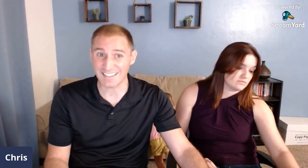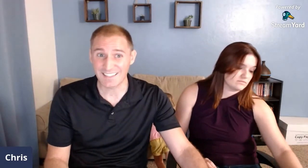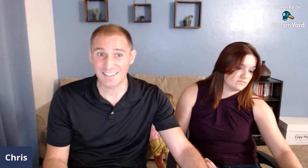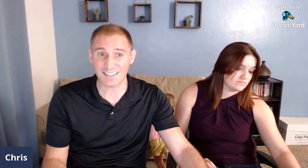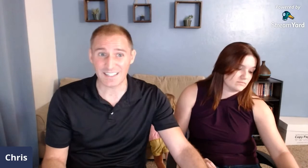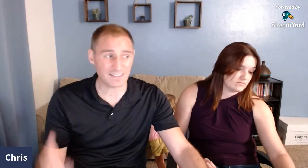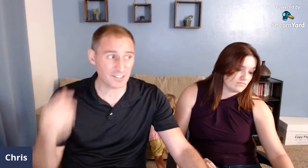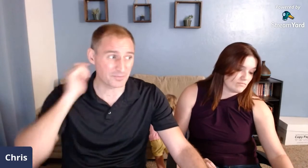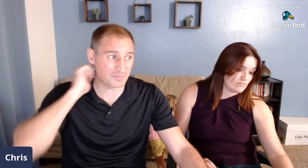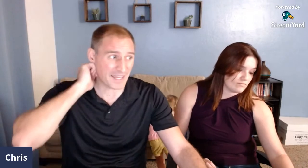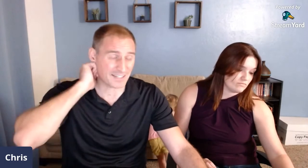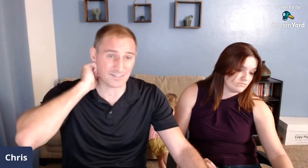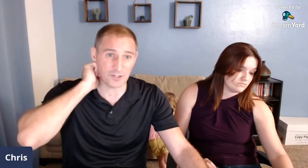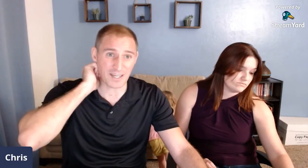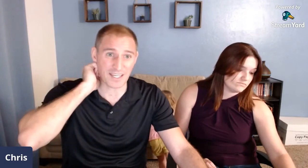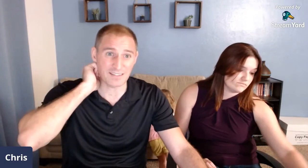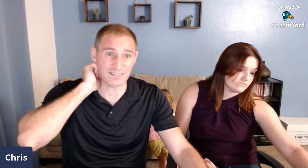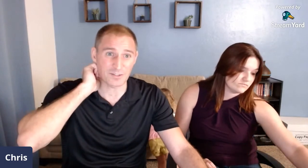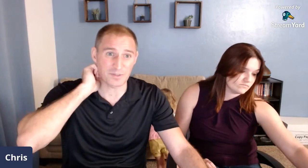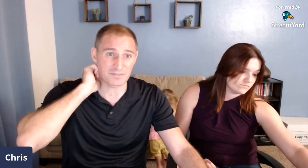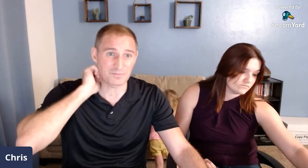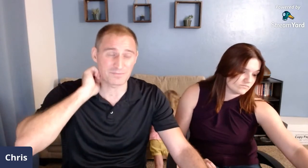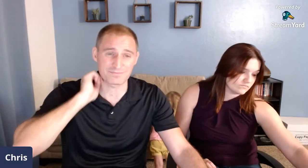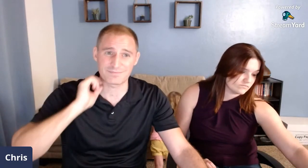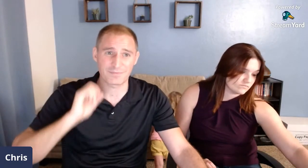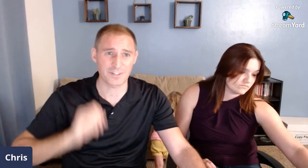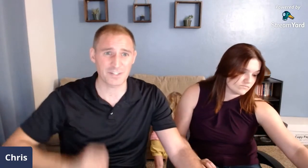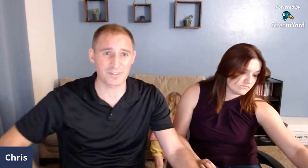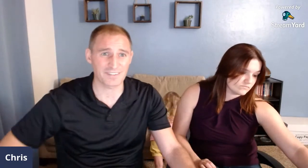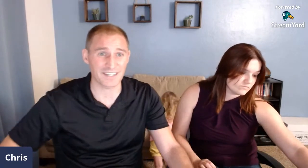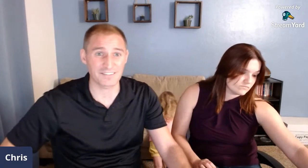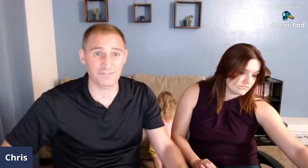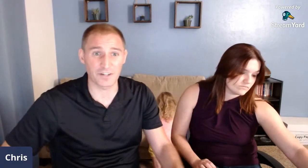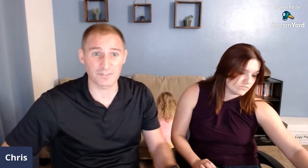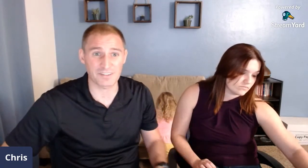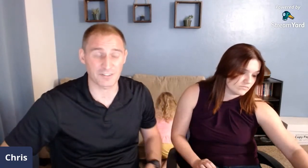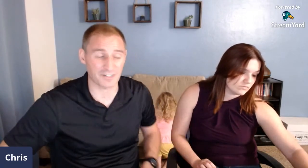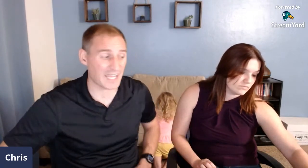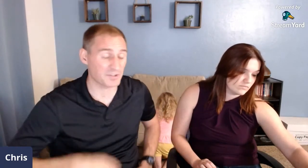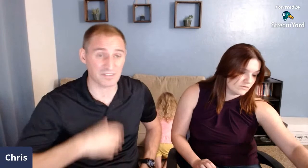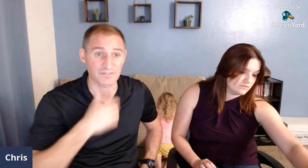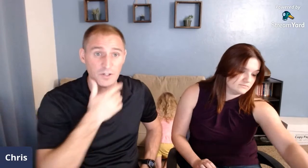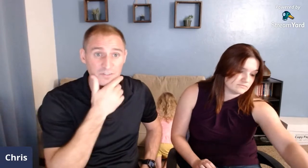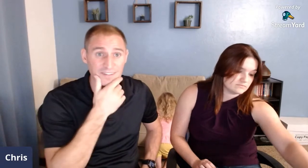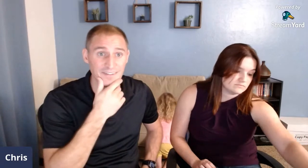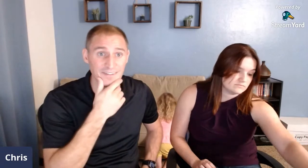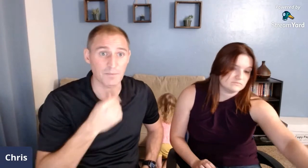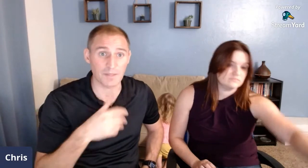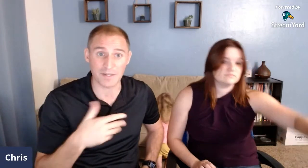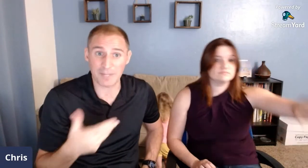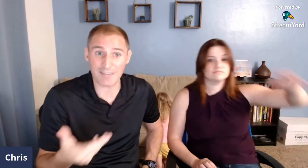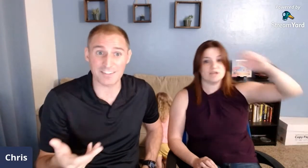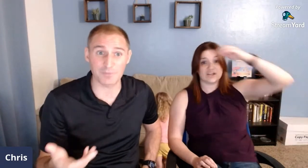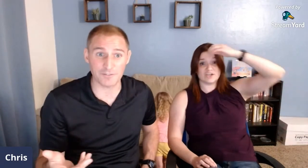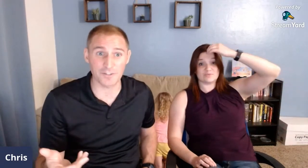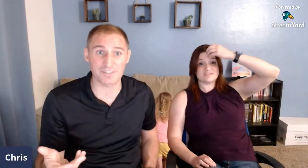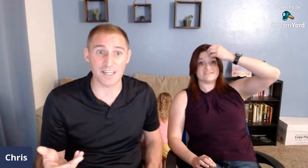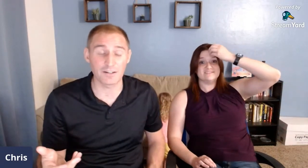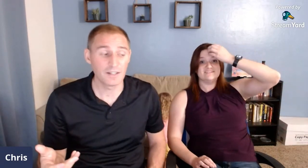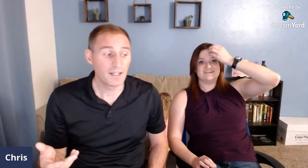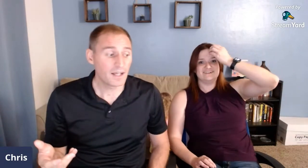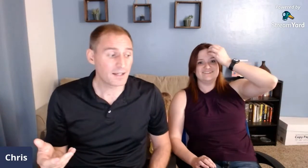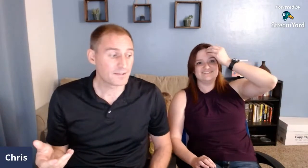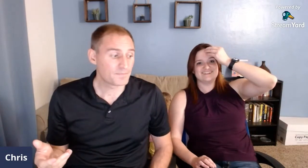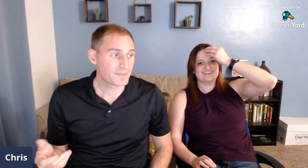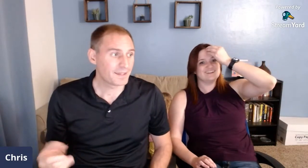today, like, you know, back in 2009, there really wasn't like phones or cameras and phones at the time. But we have these smartphones